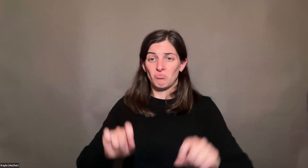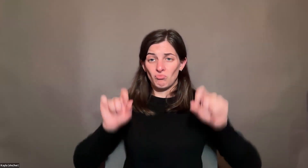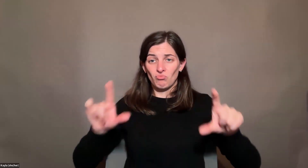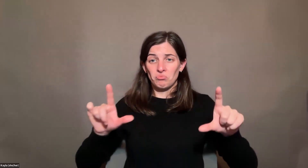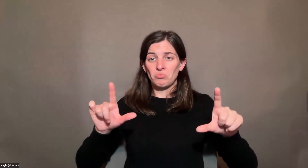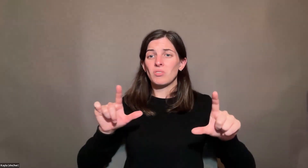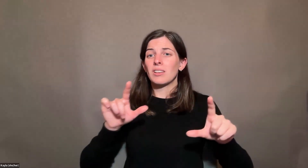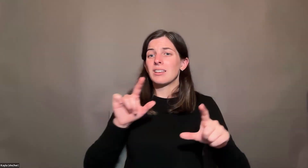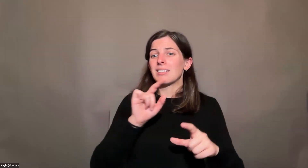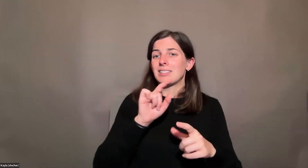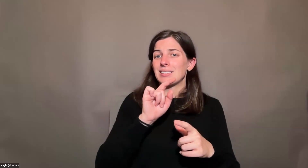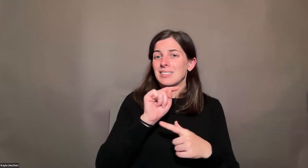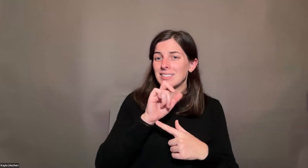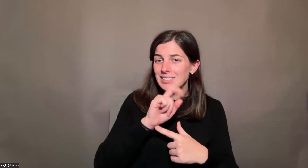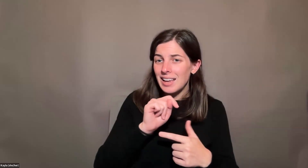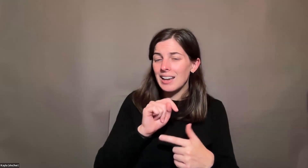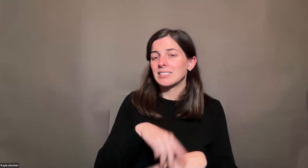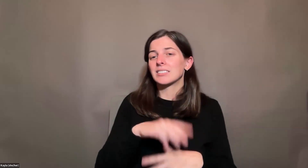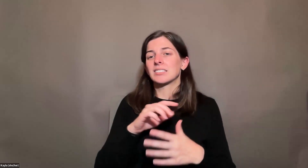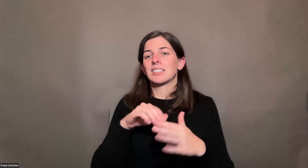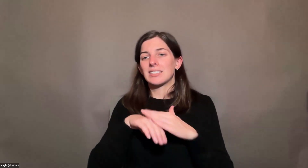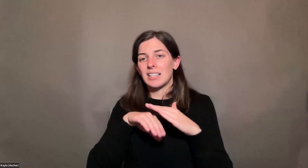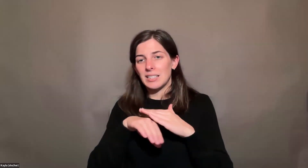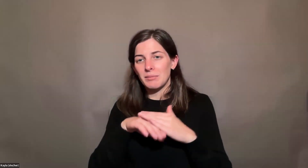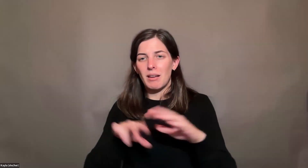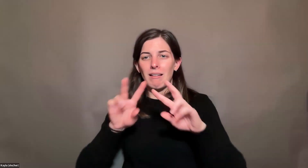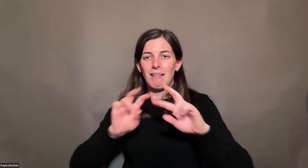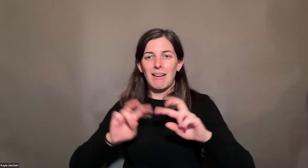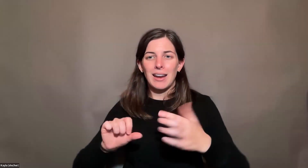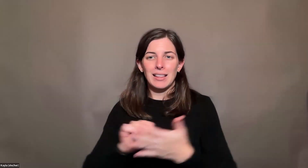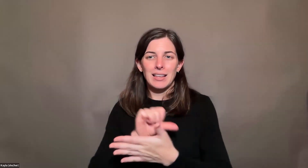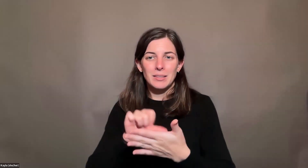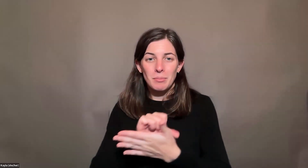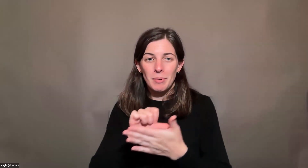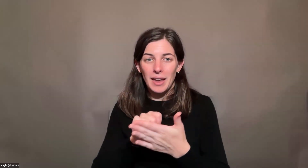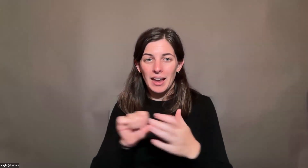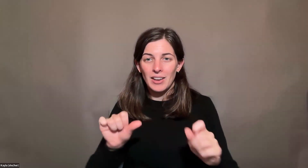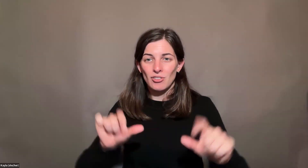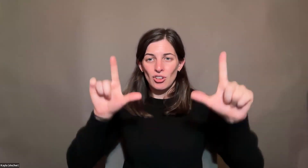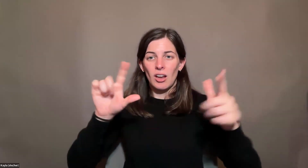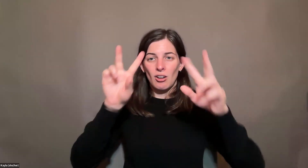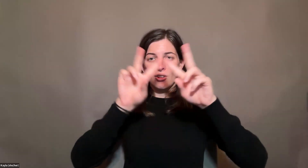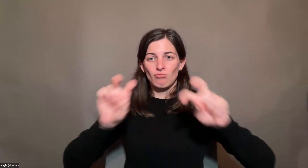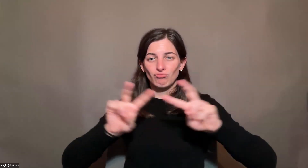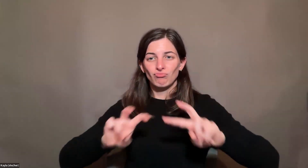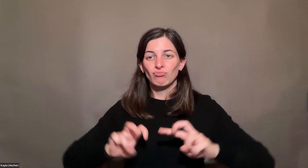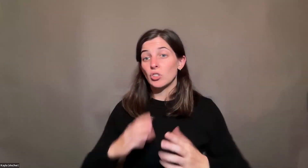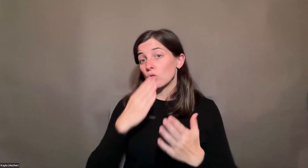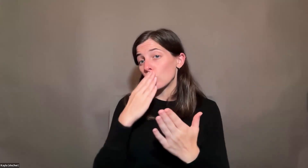choose accessibility, analyze the page load. So it will give you the good accessibility test. So if